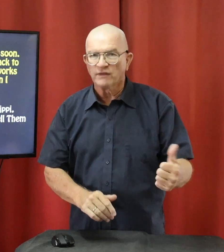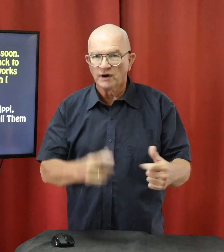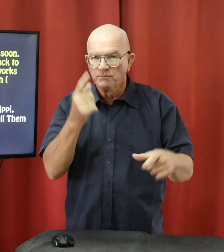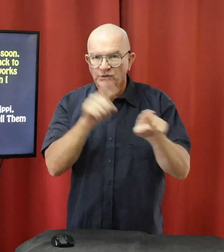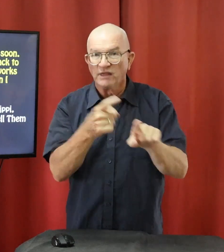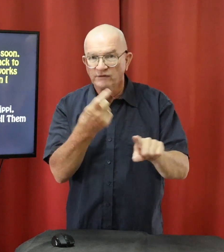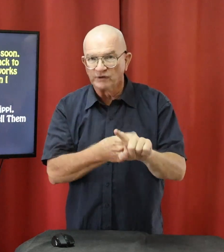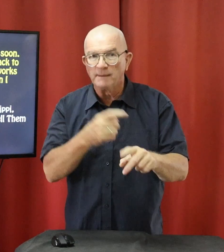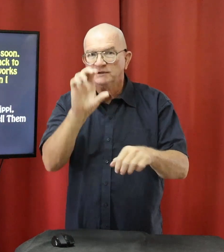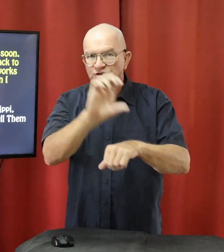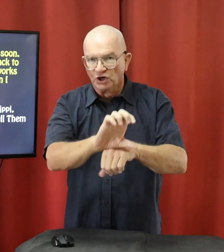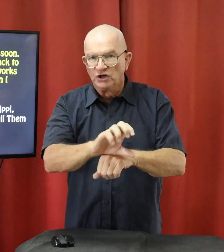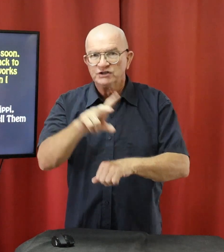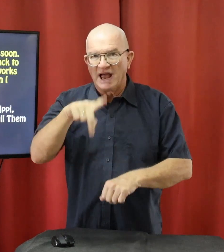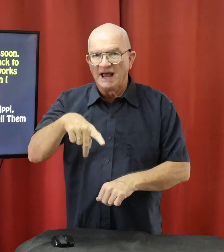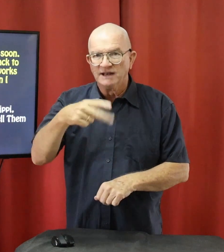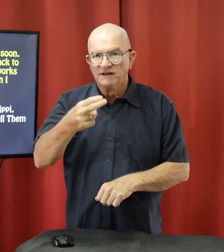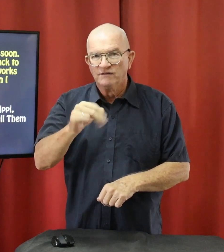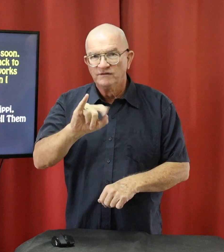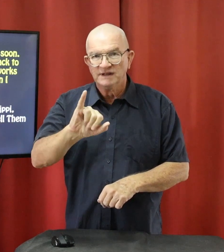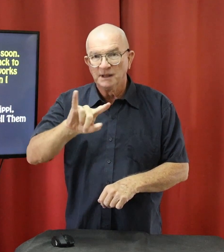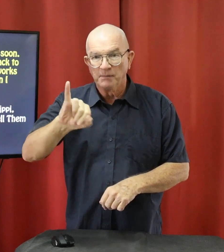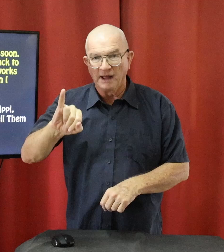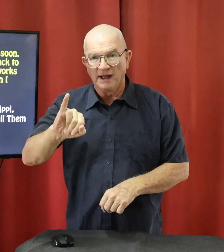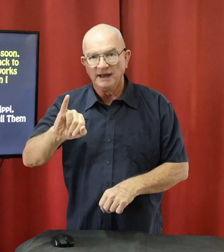So this is another brother from Philippi,